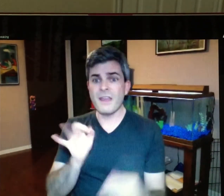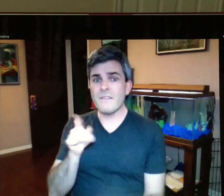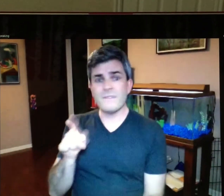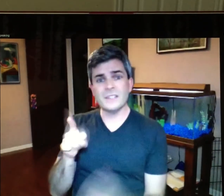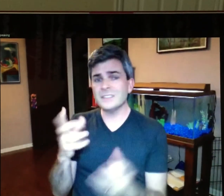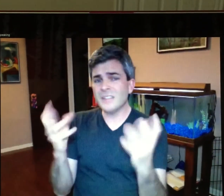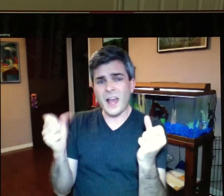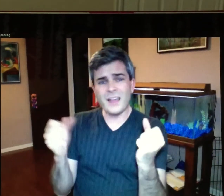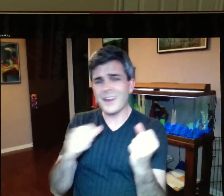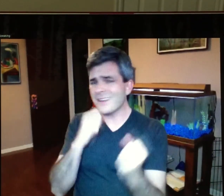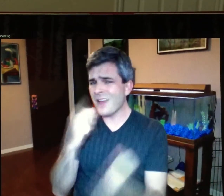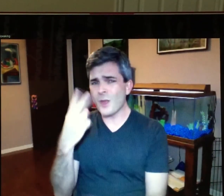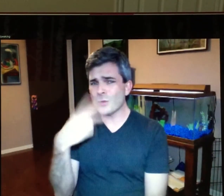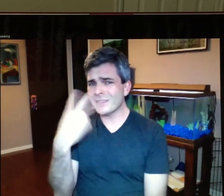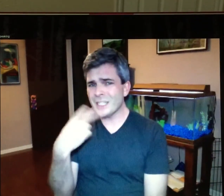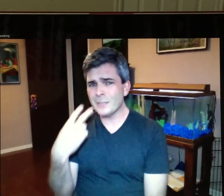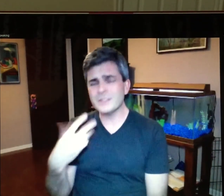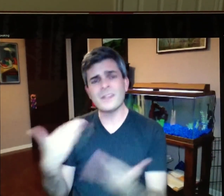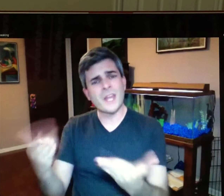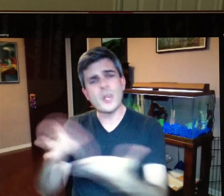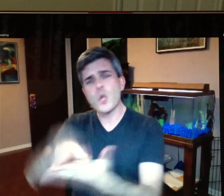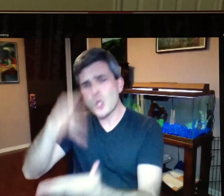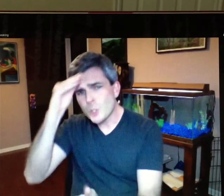different types of deaf people.